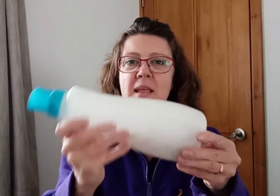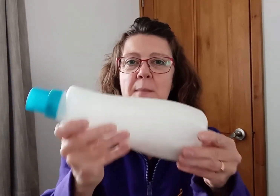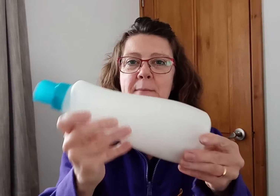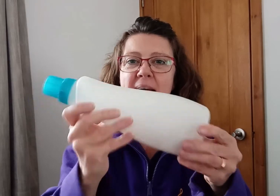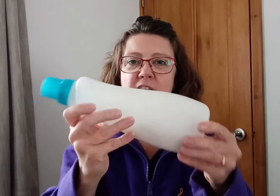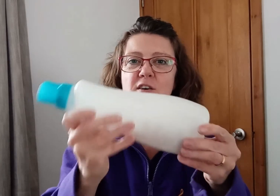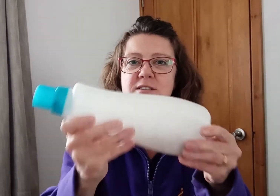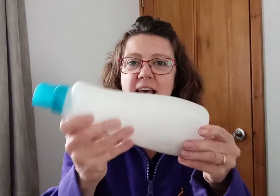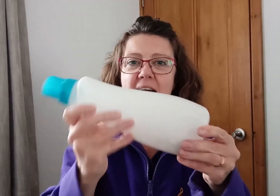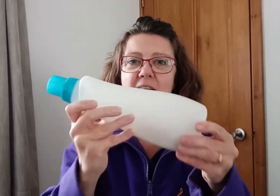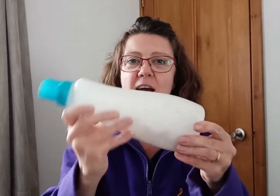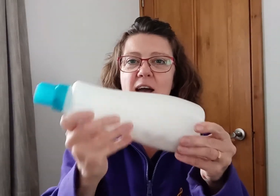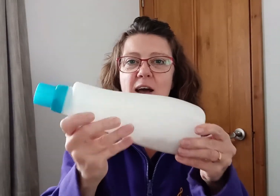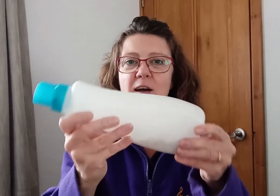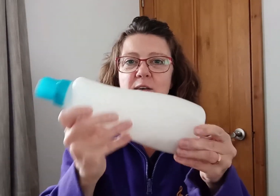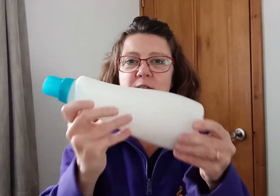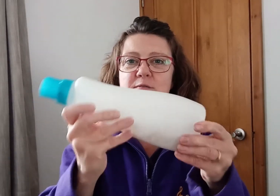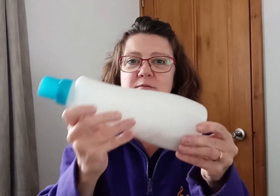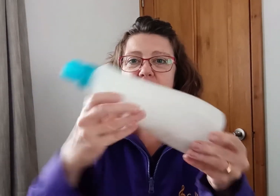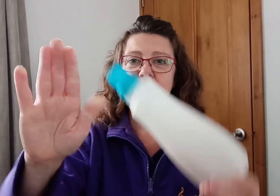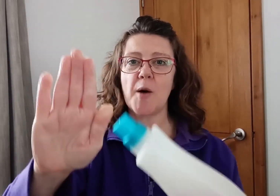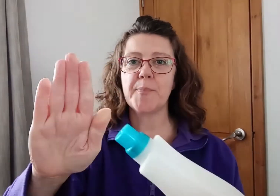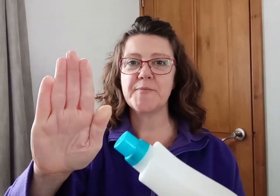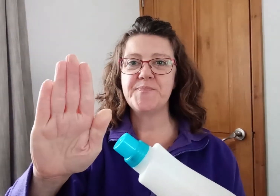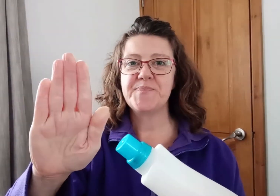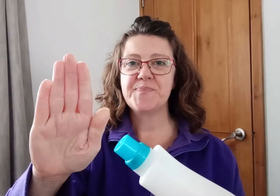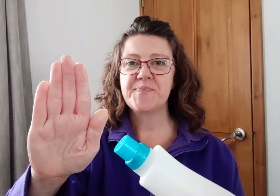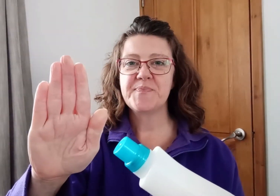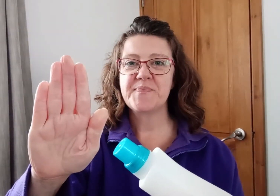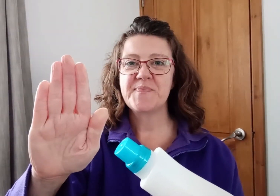sound, make your sound, stop!